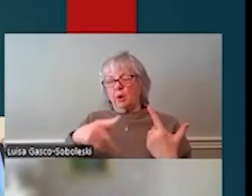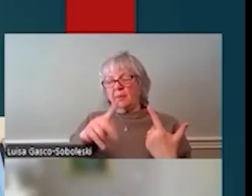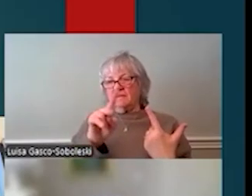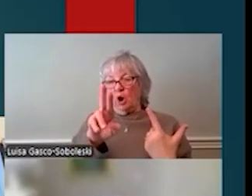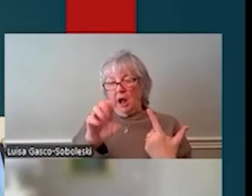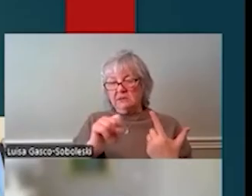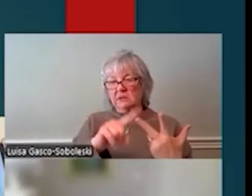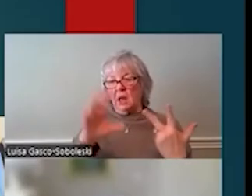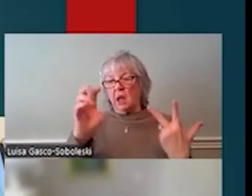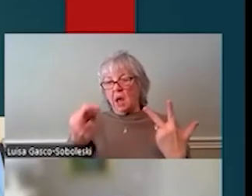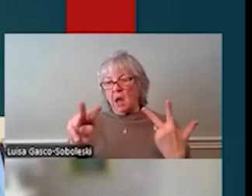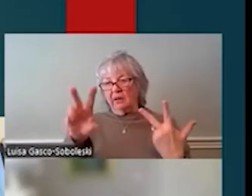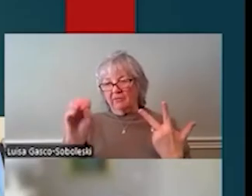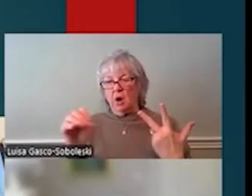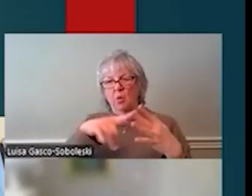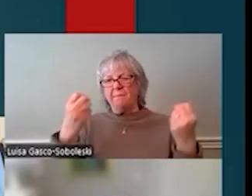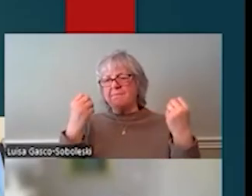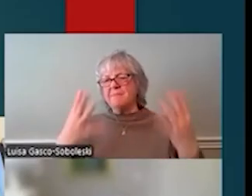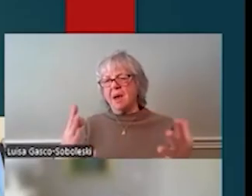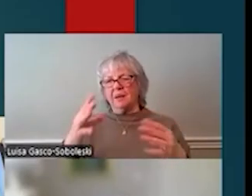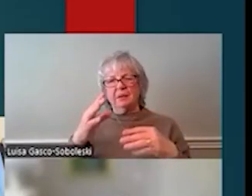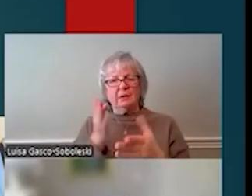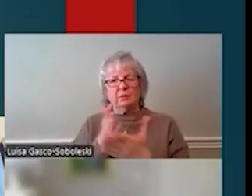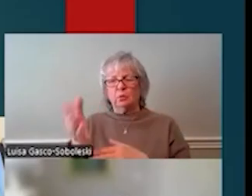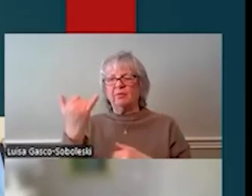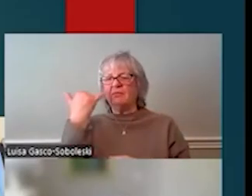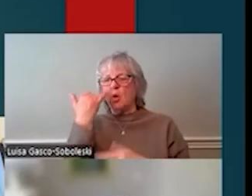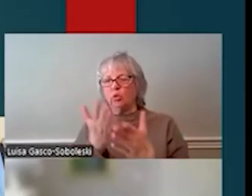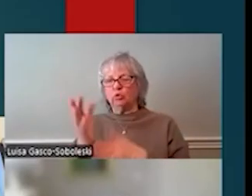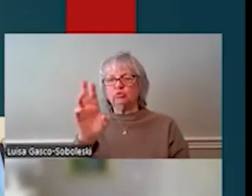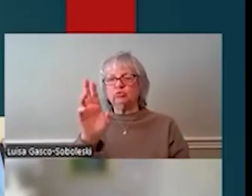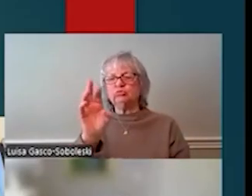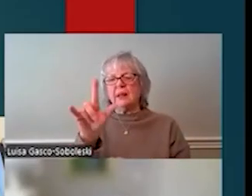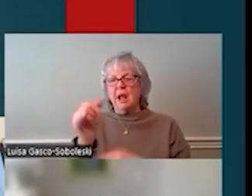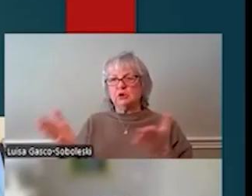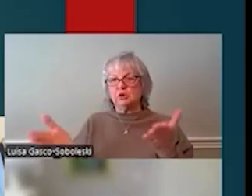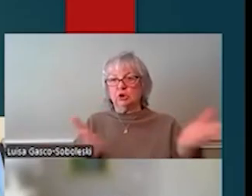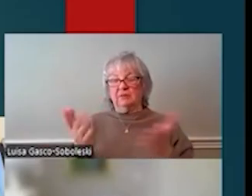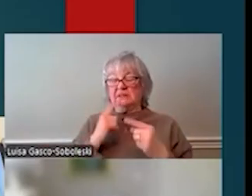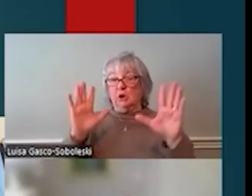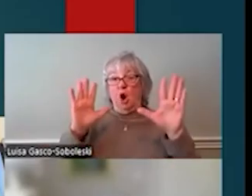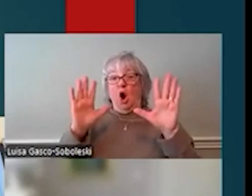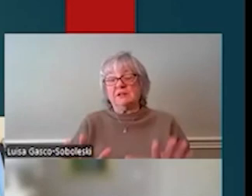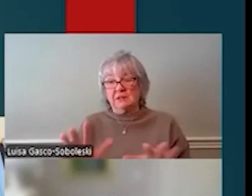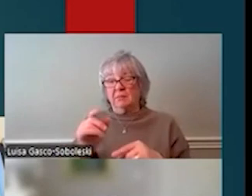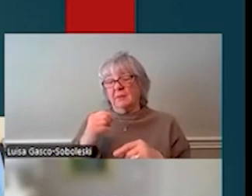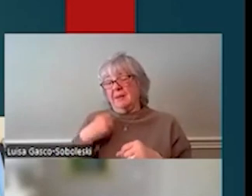And you can use that for Sorensen, Purple, Convo, many different video relay service